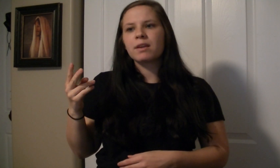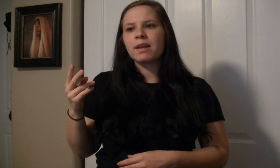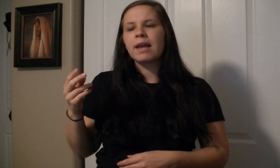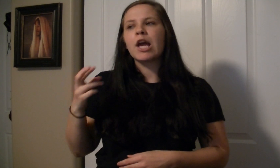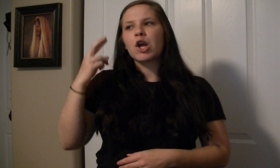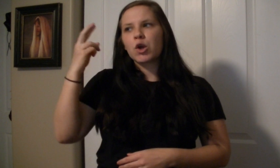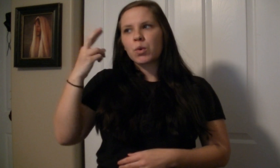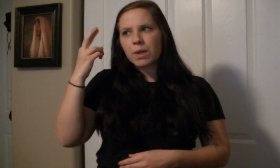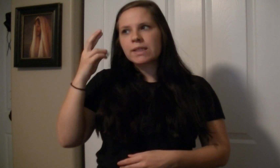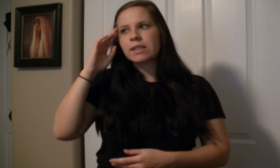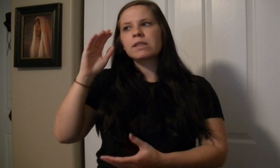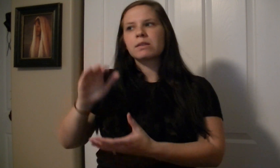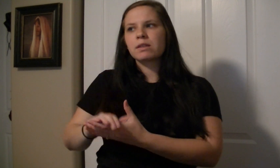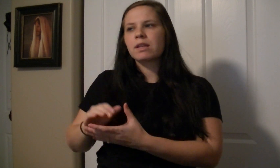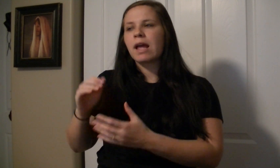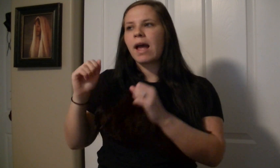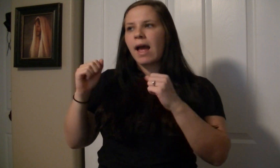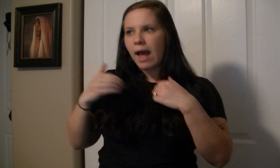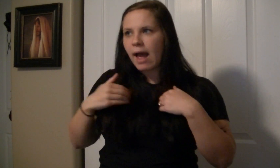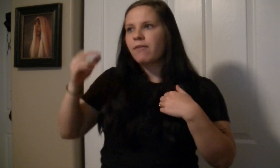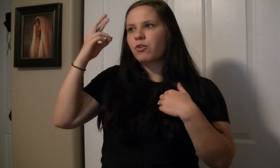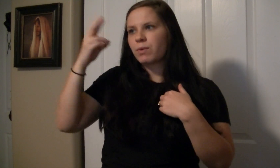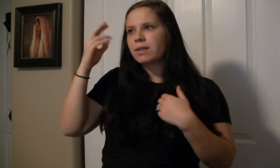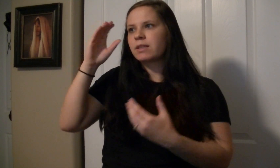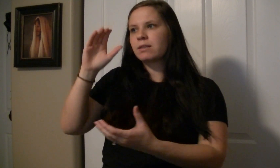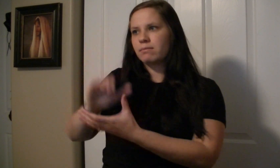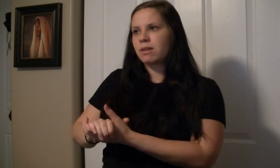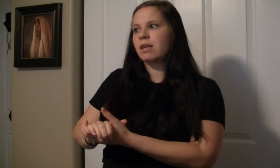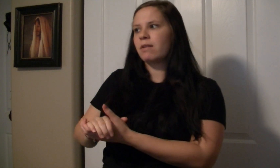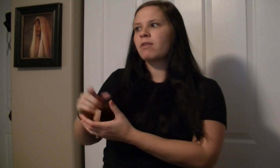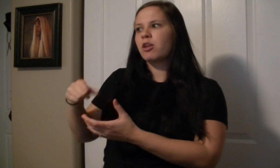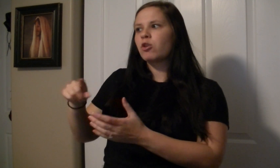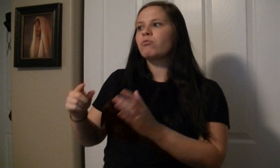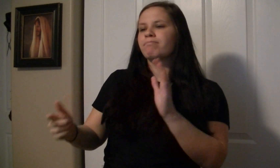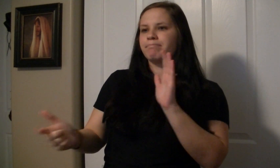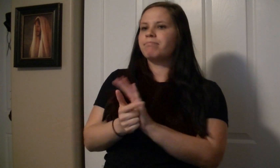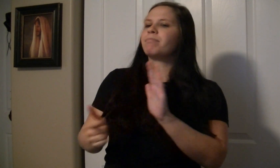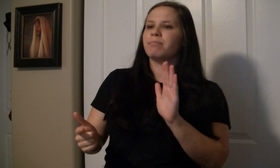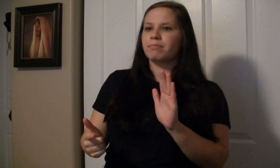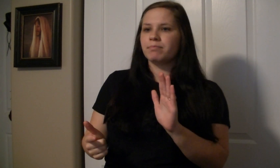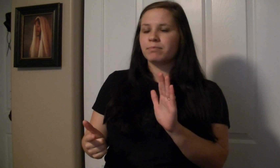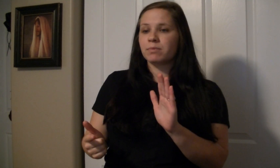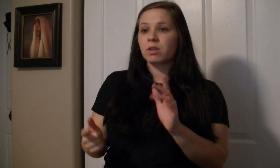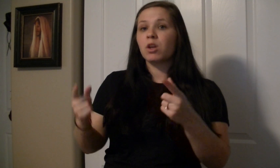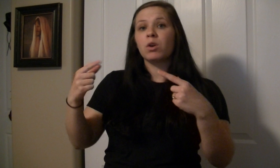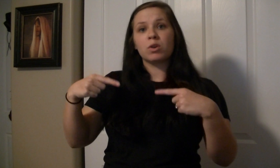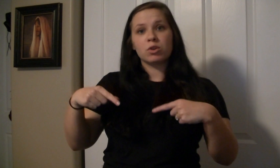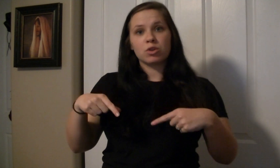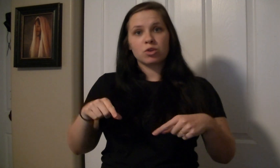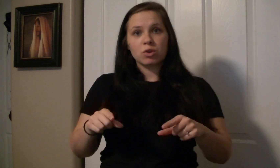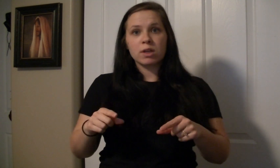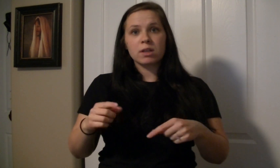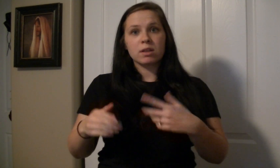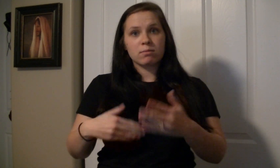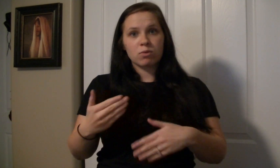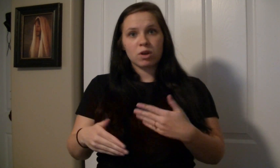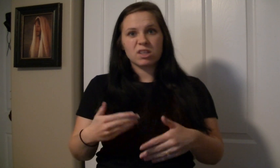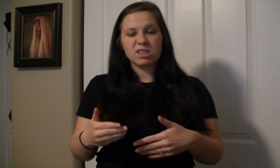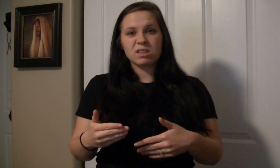an arraignment. It's also during that time that the charges can be